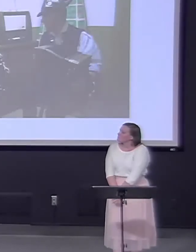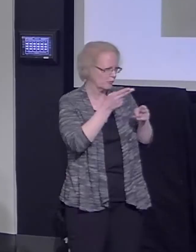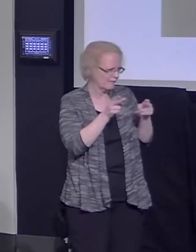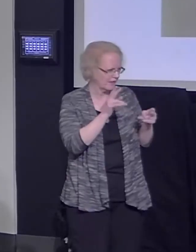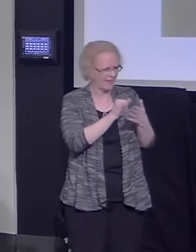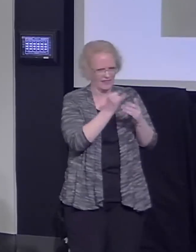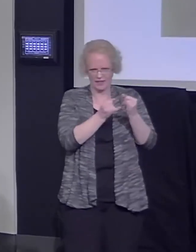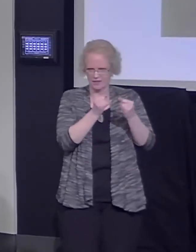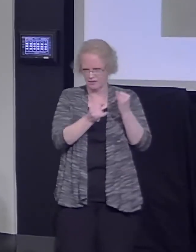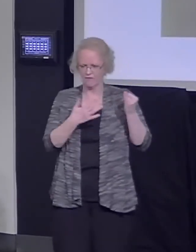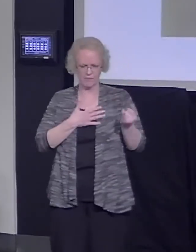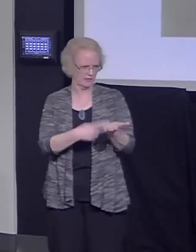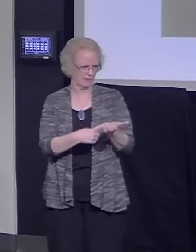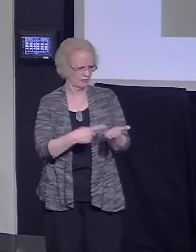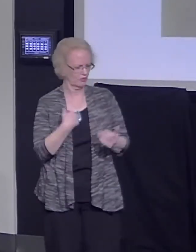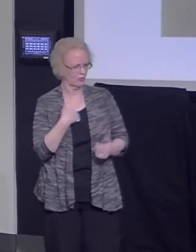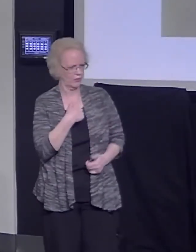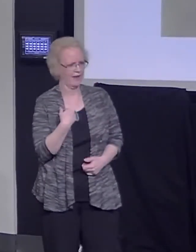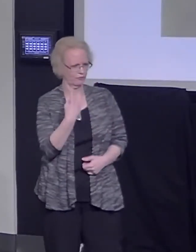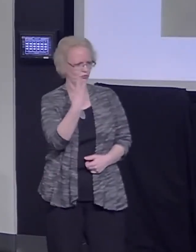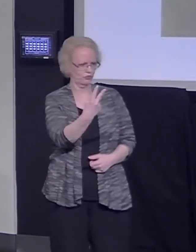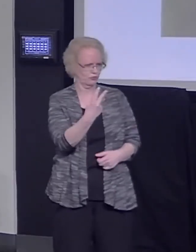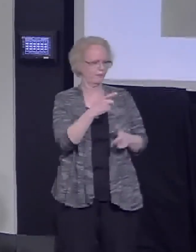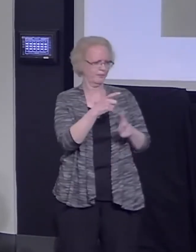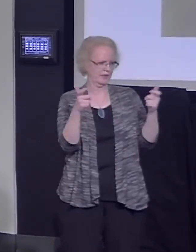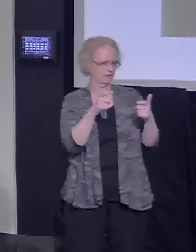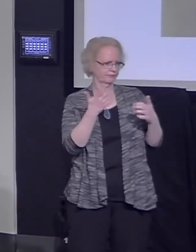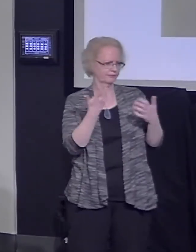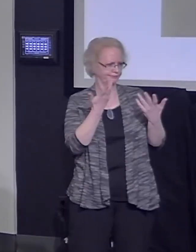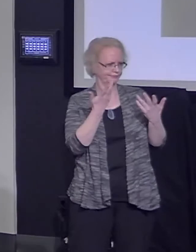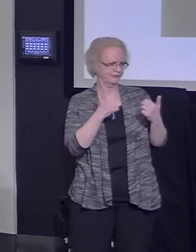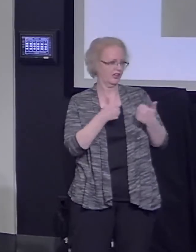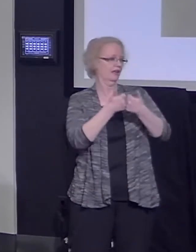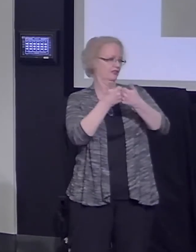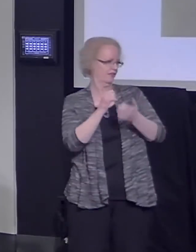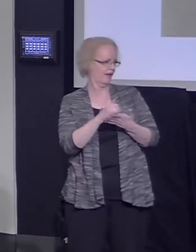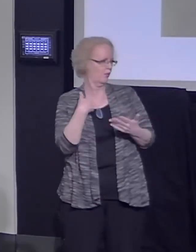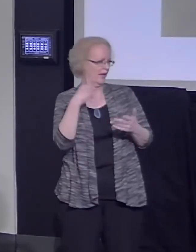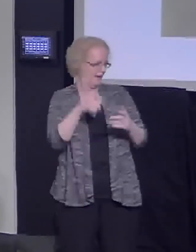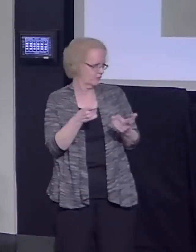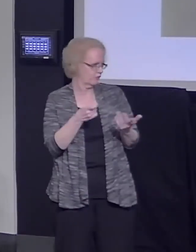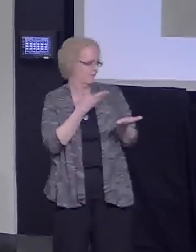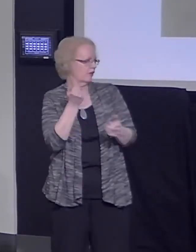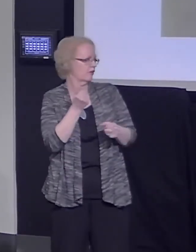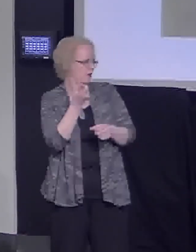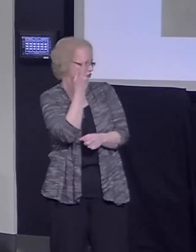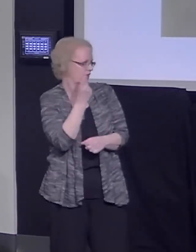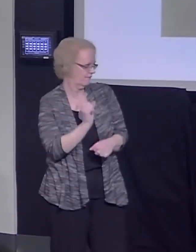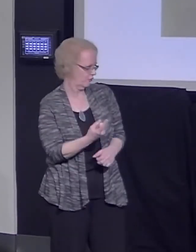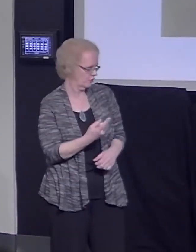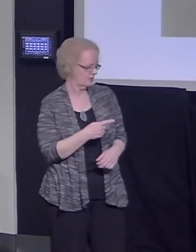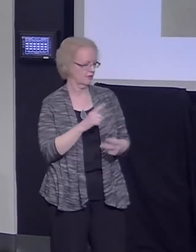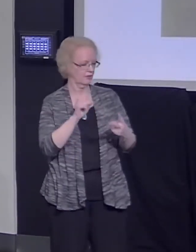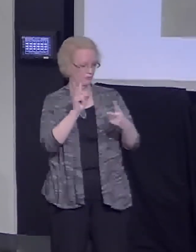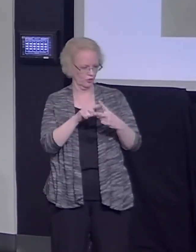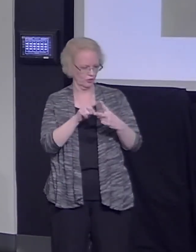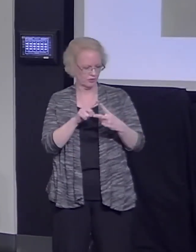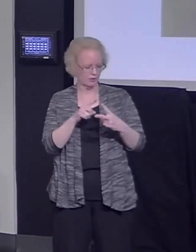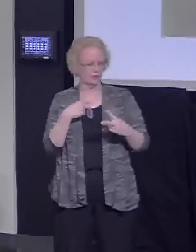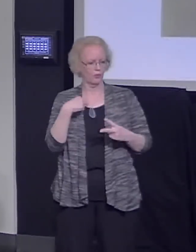two major challenges, I think, that we have to try and understand. One is how